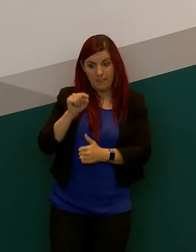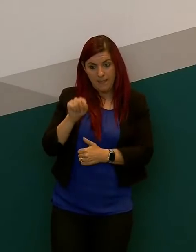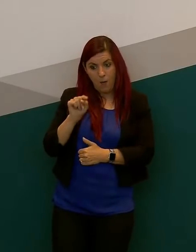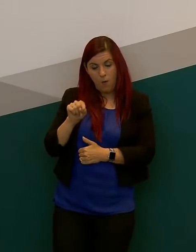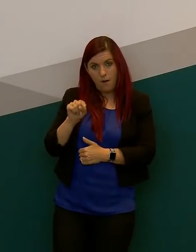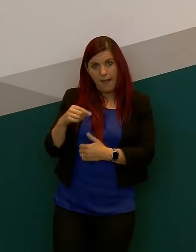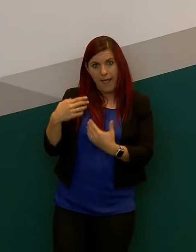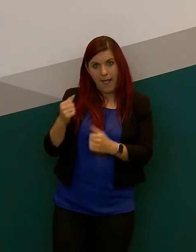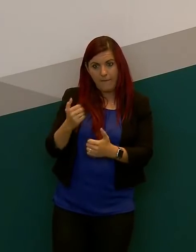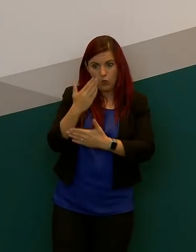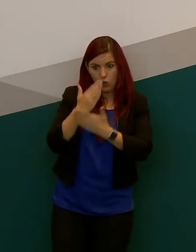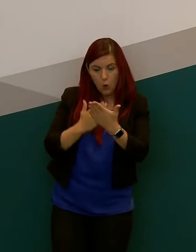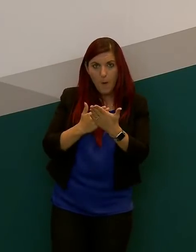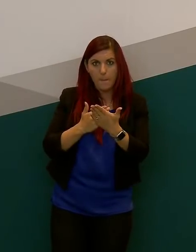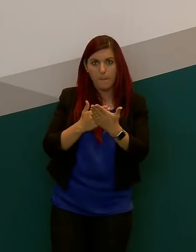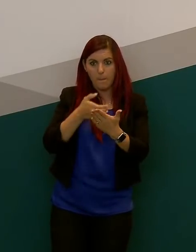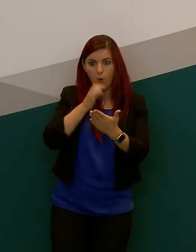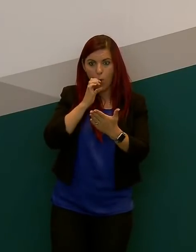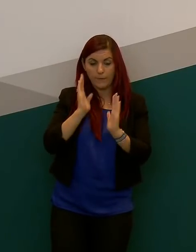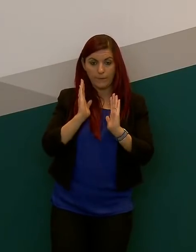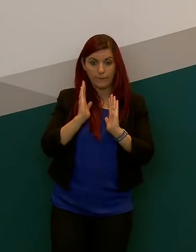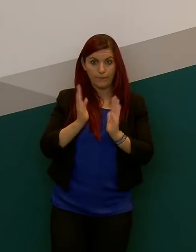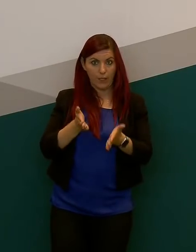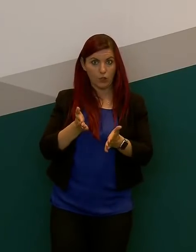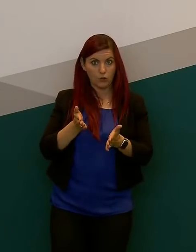there are some pubs that have chosen